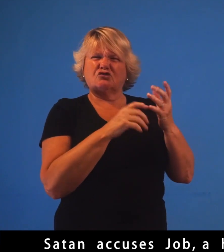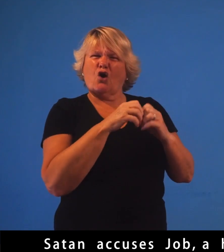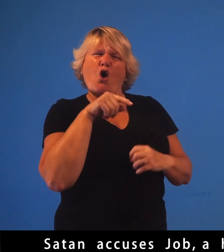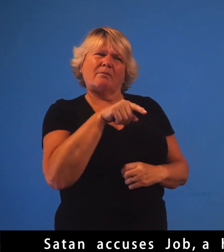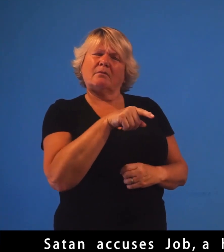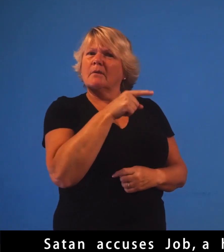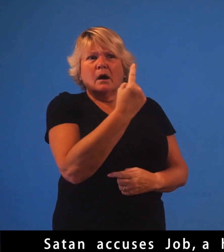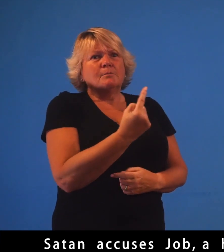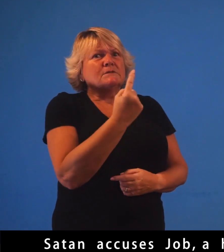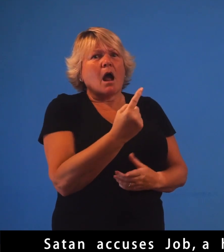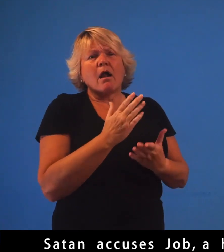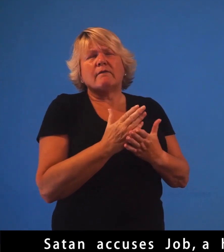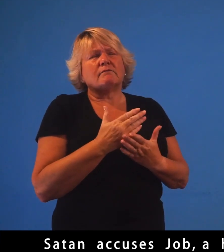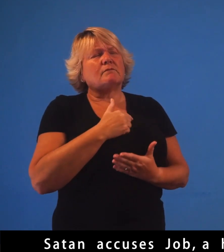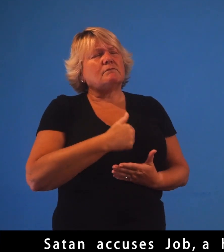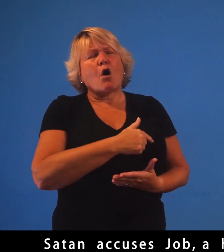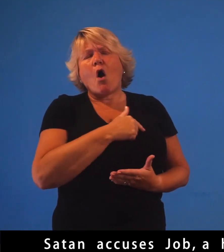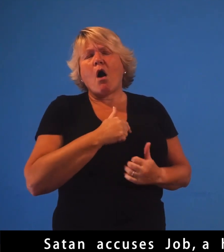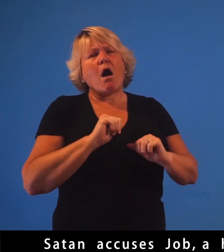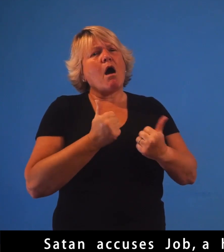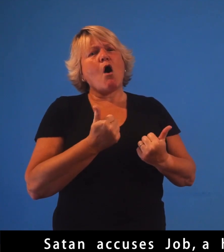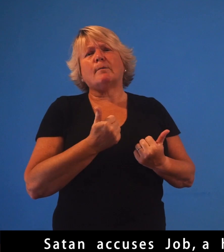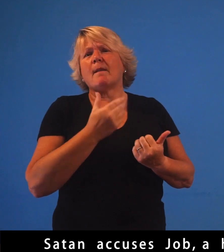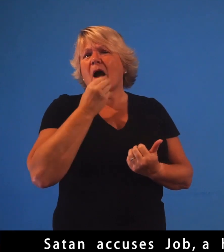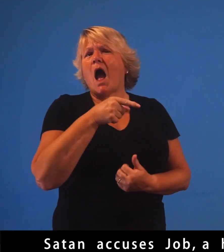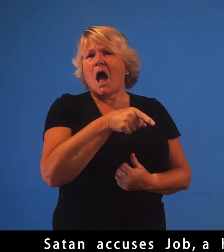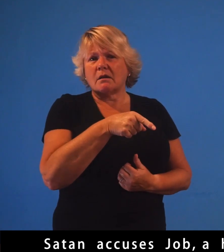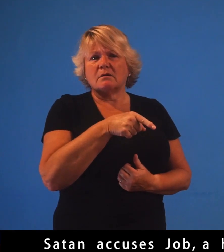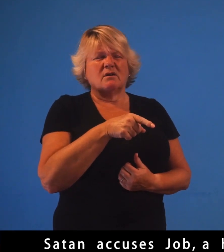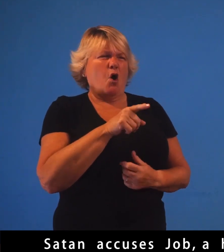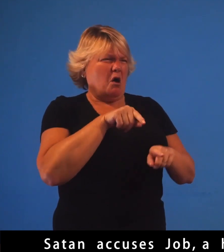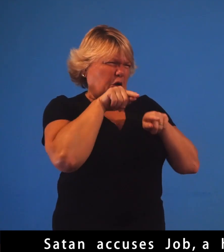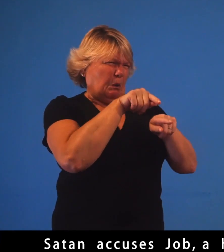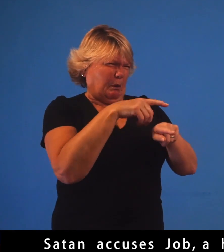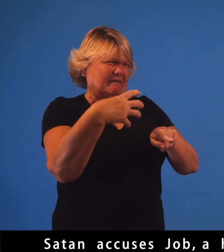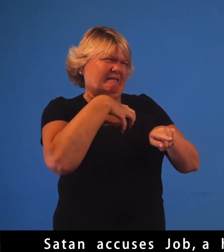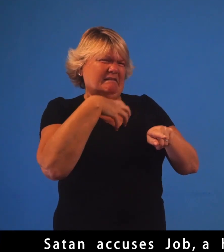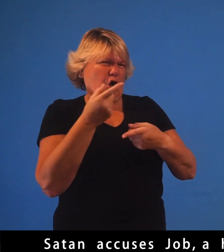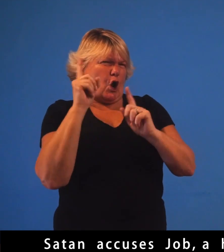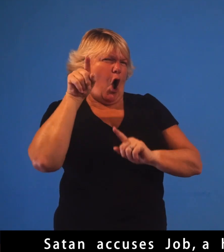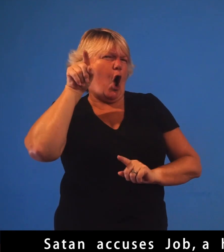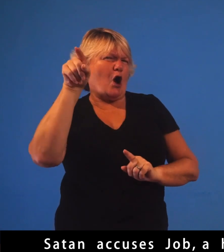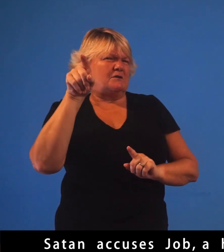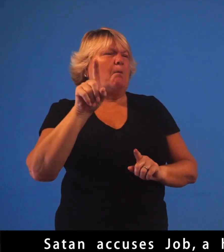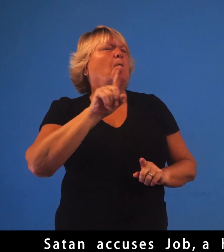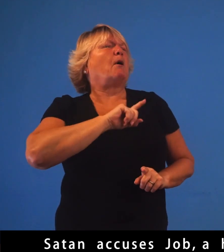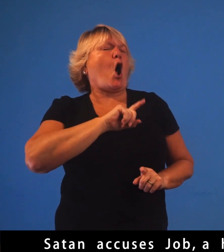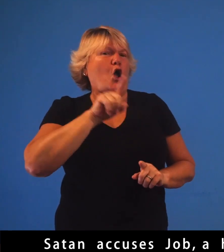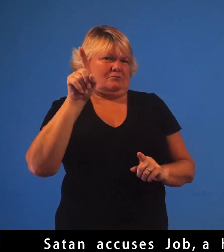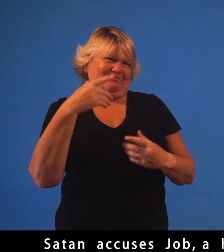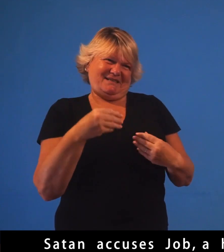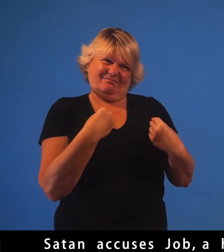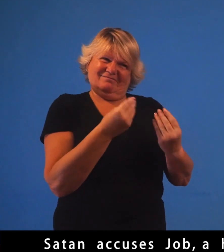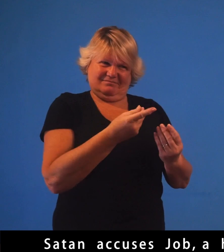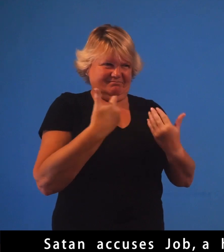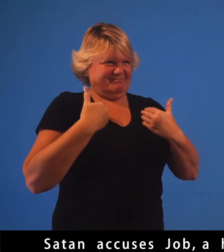Satan accuses Job, an honourable man, of fearing God only because God has prospered him.